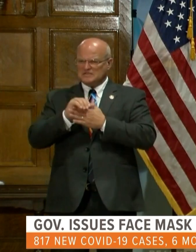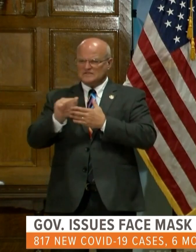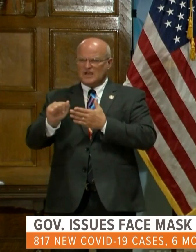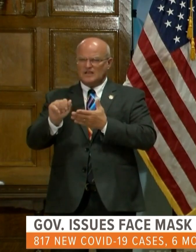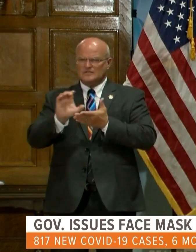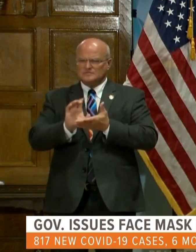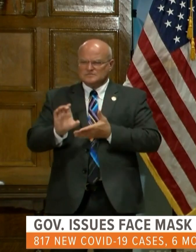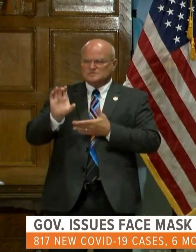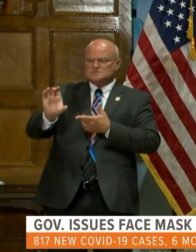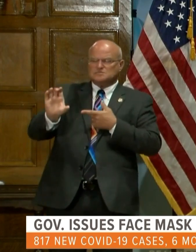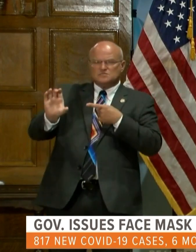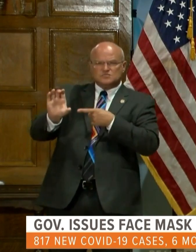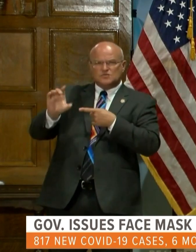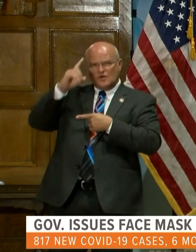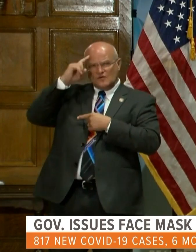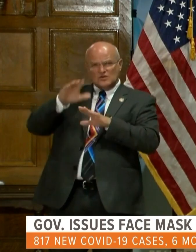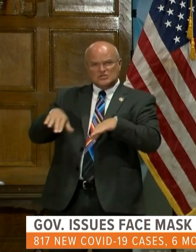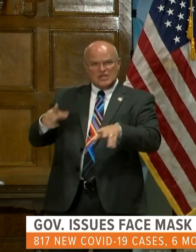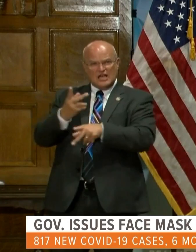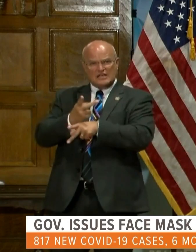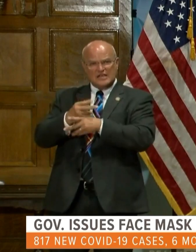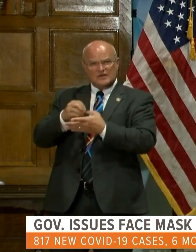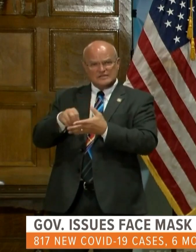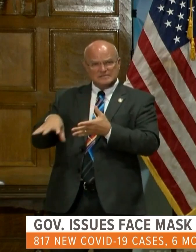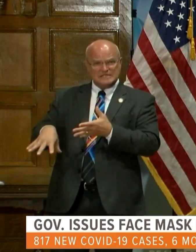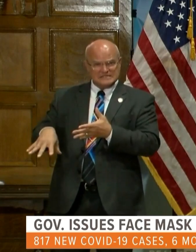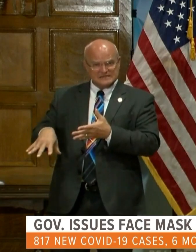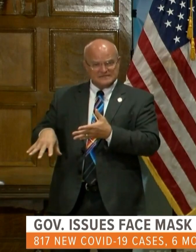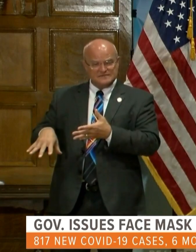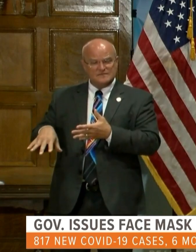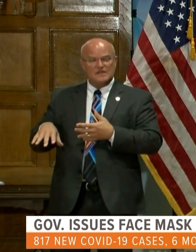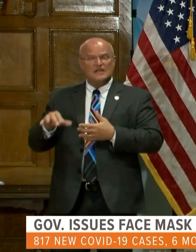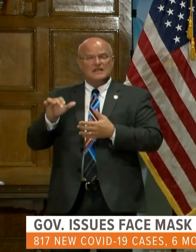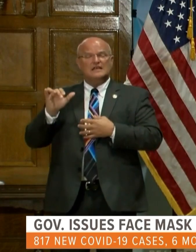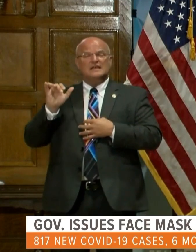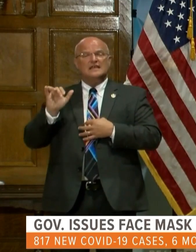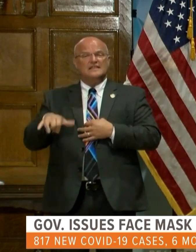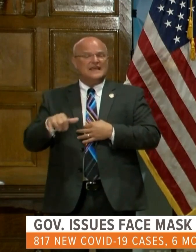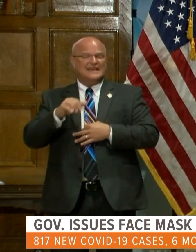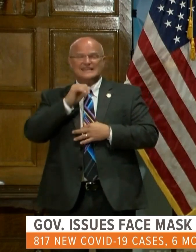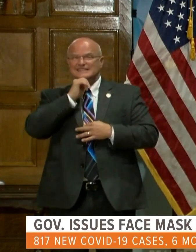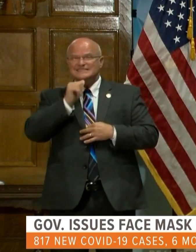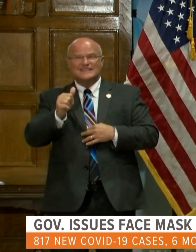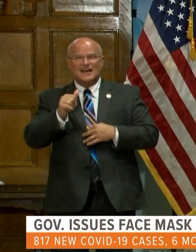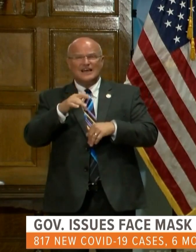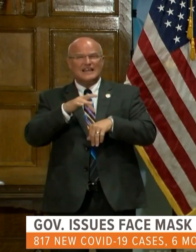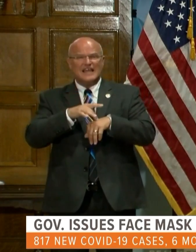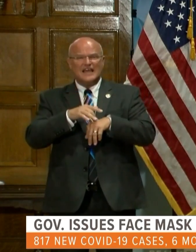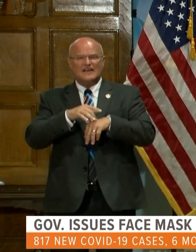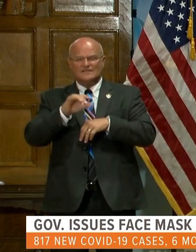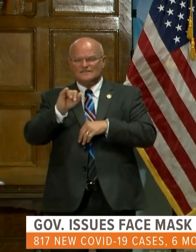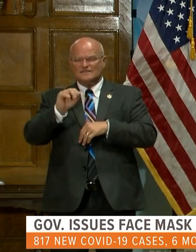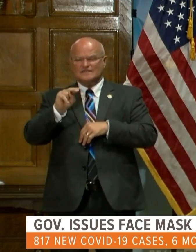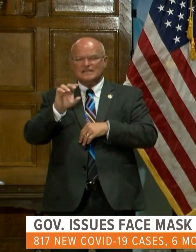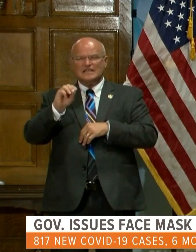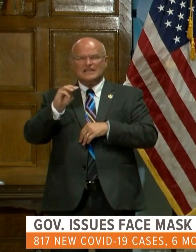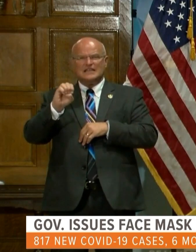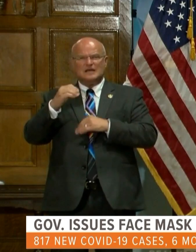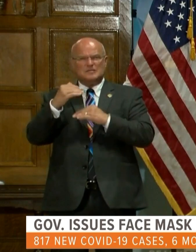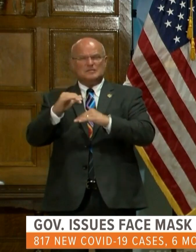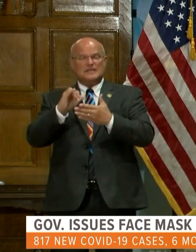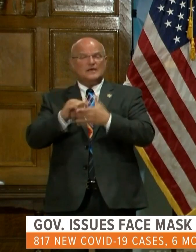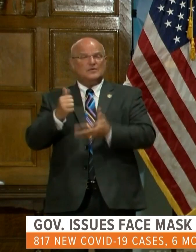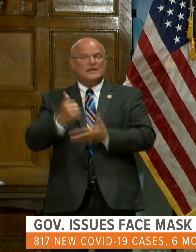been put into place for child care expenses. That does not even have an income limitation that will